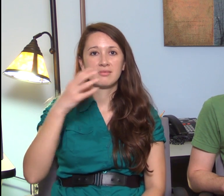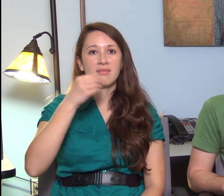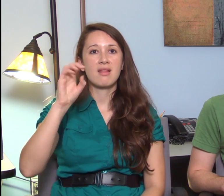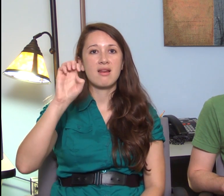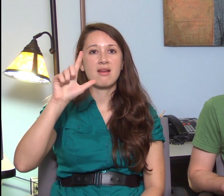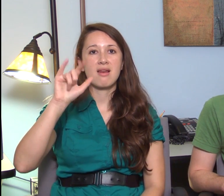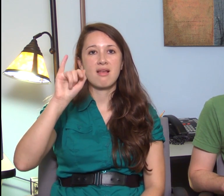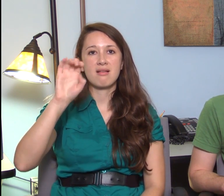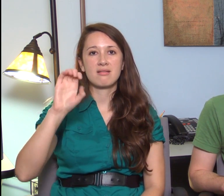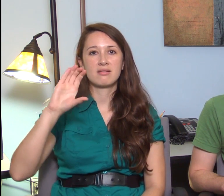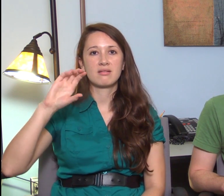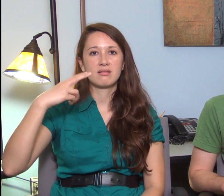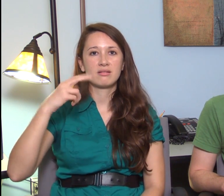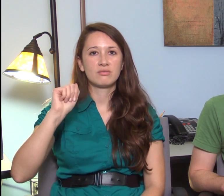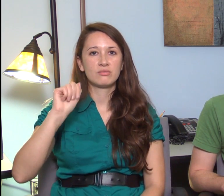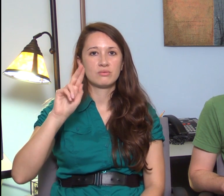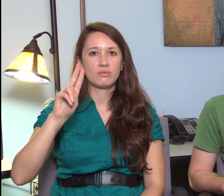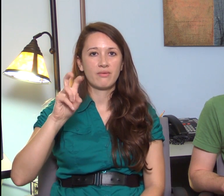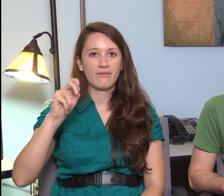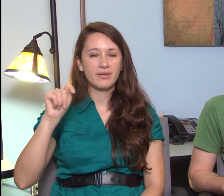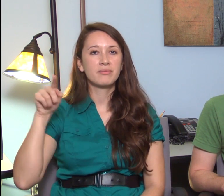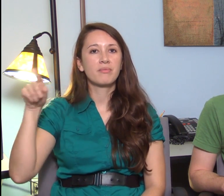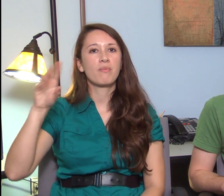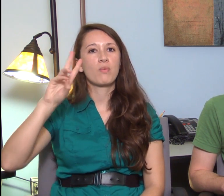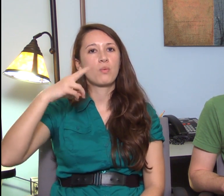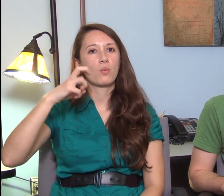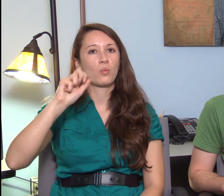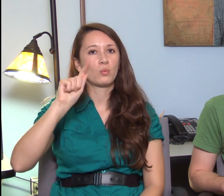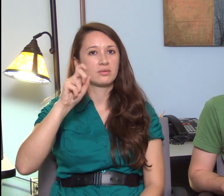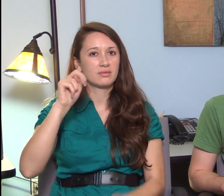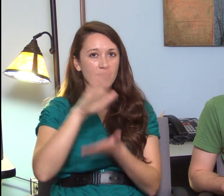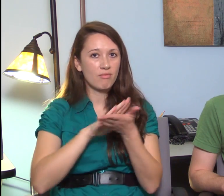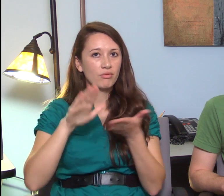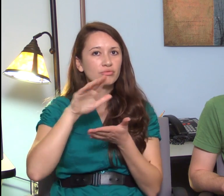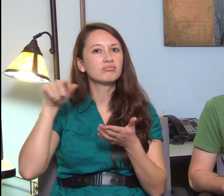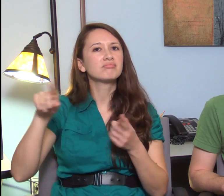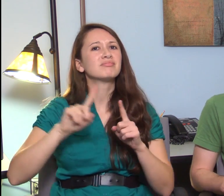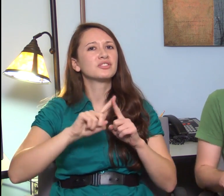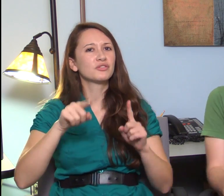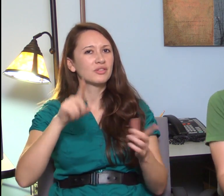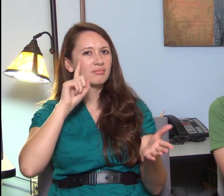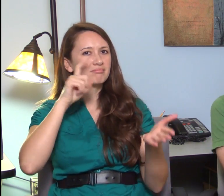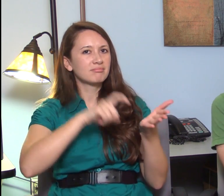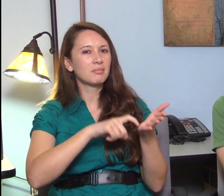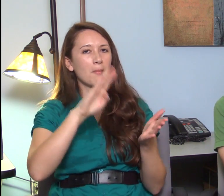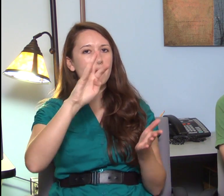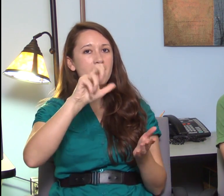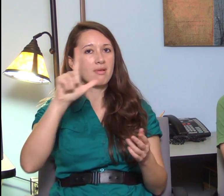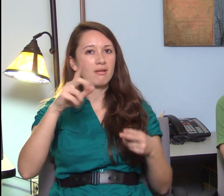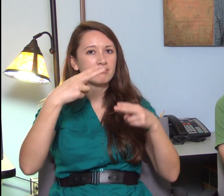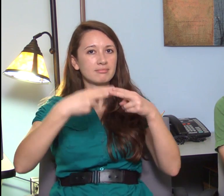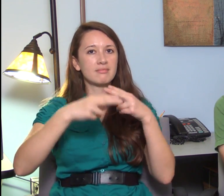Kevin Morton and L.A. Chabot of Wheaton College, on the other hand, point us to a bill,